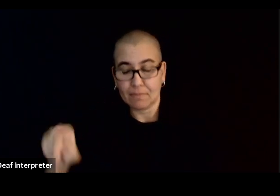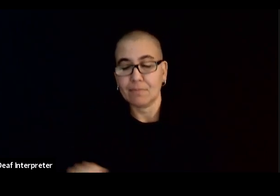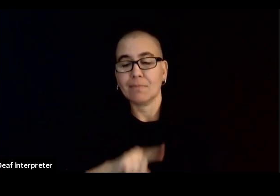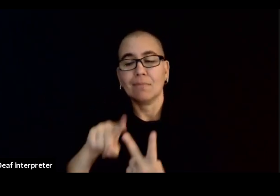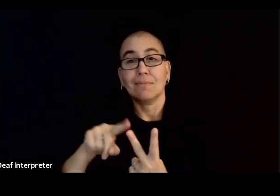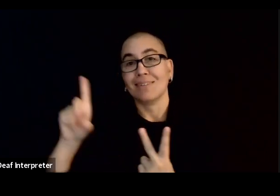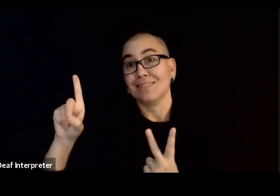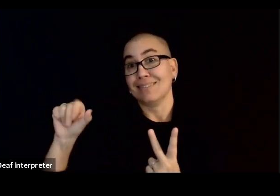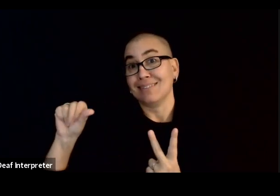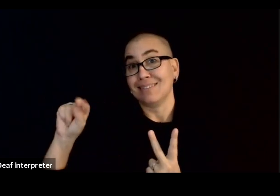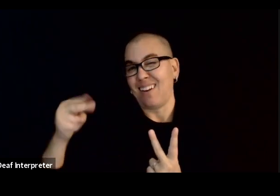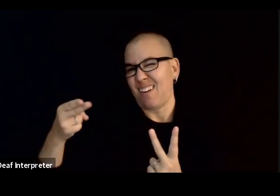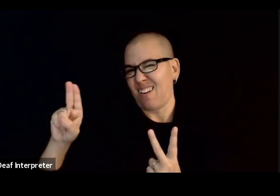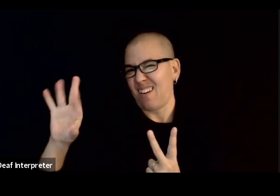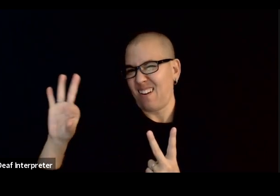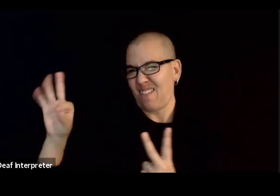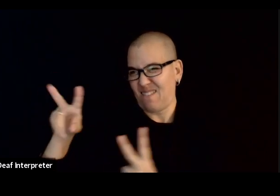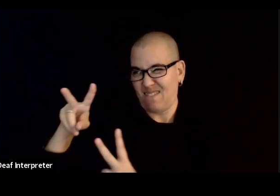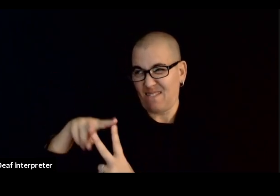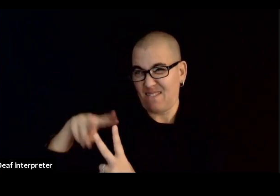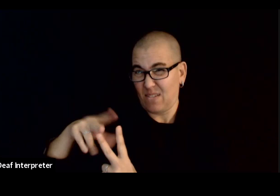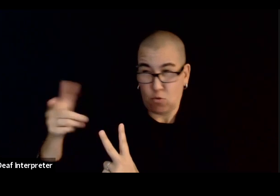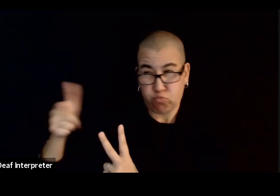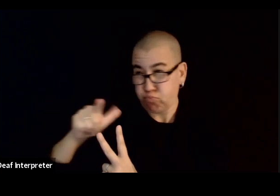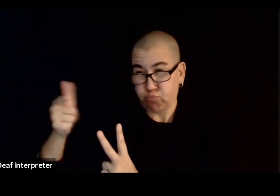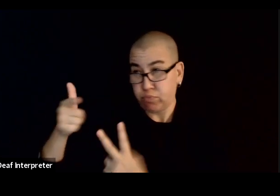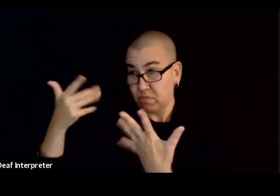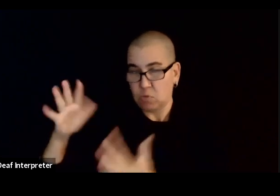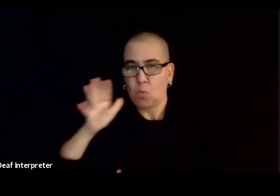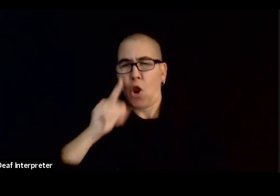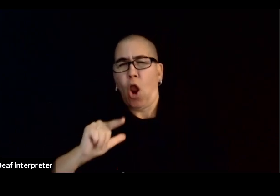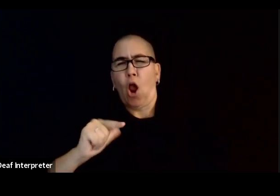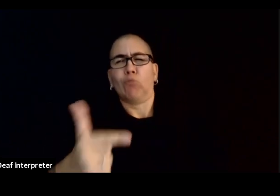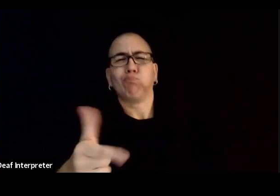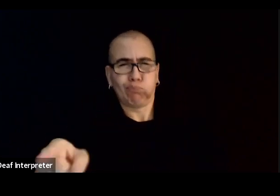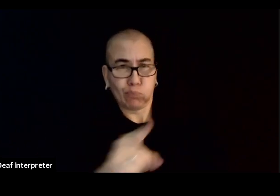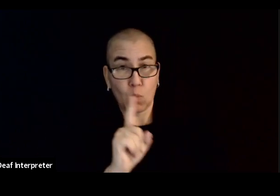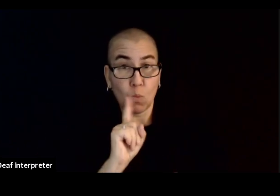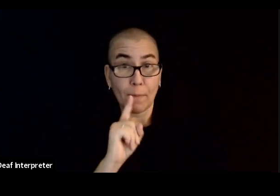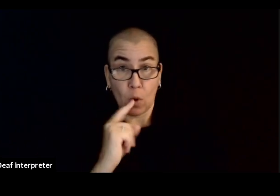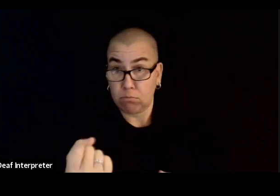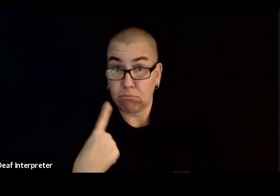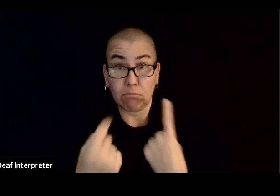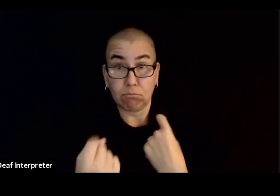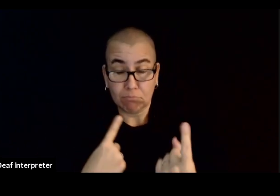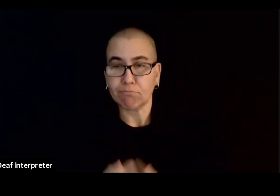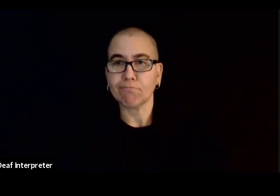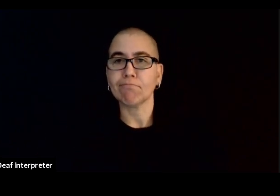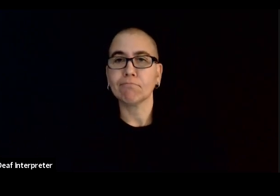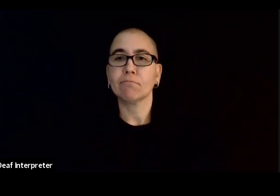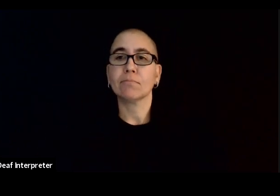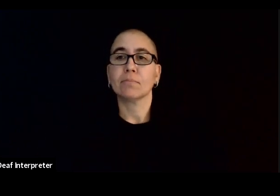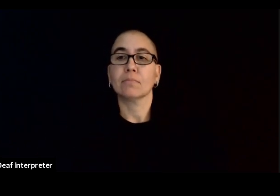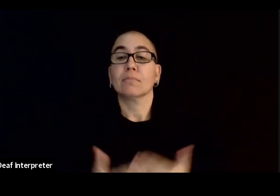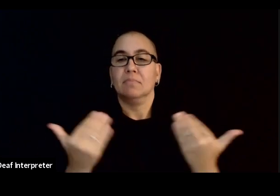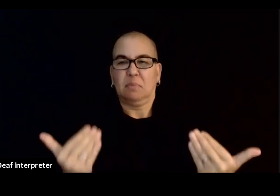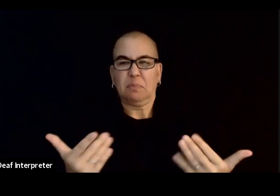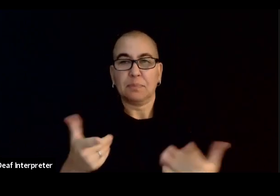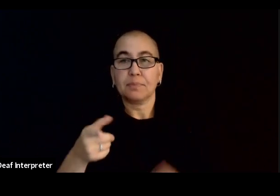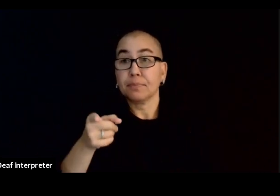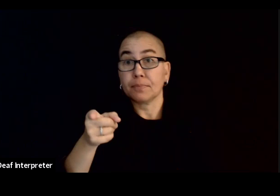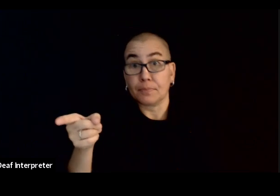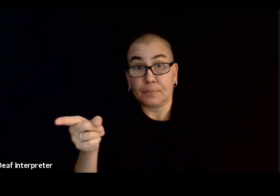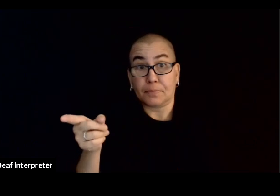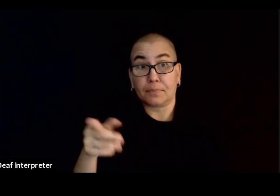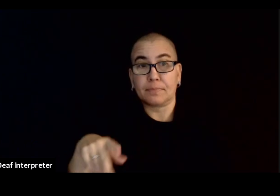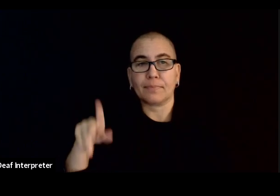the call for questions from reporters on the line. With that, I will turn it over to Chris Erzman. Thank you,